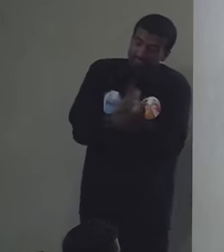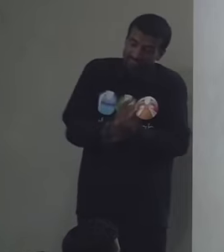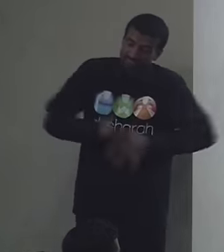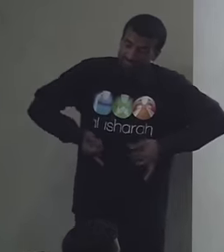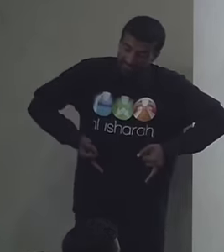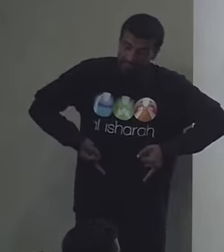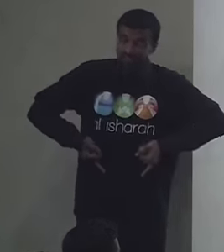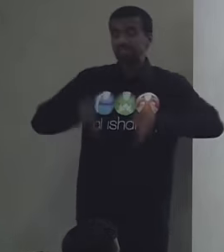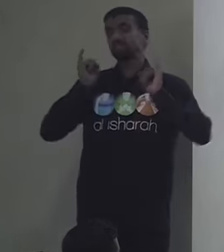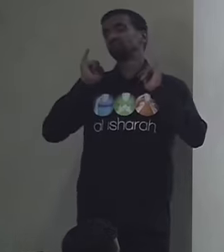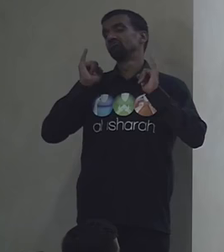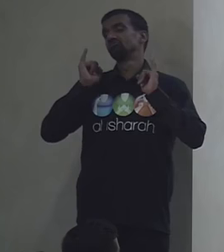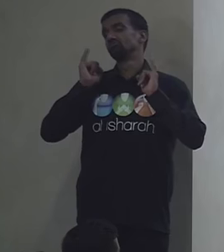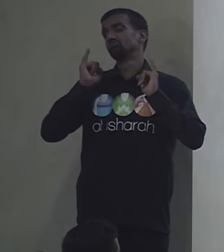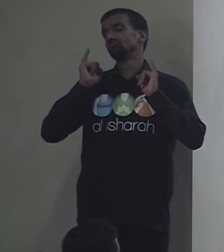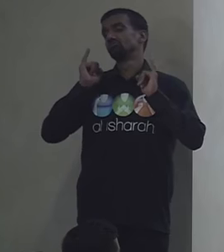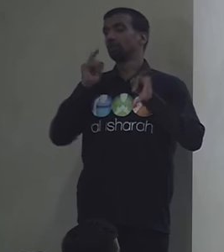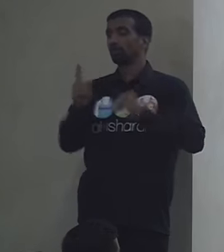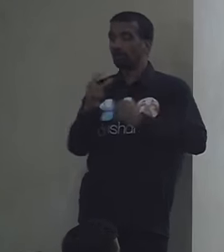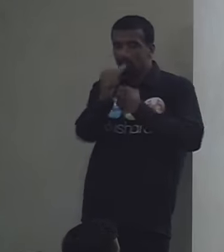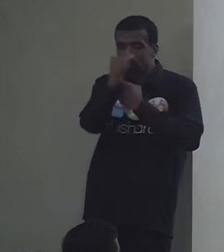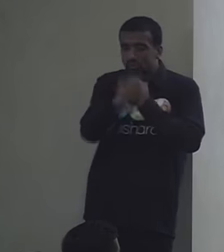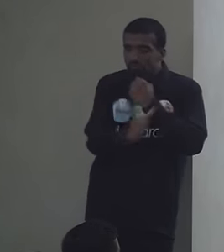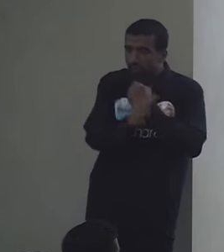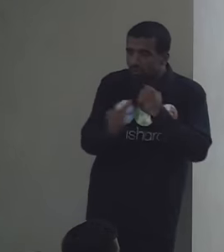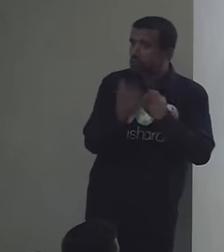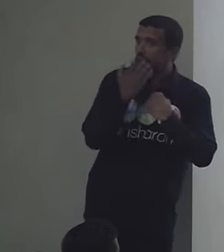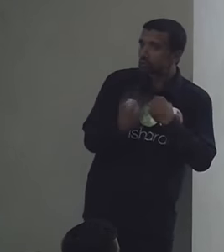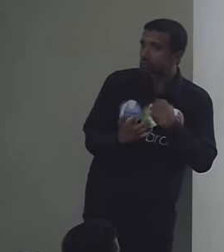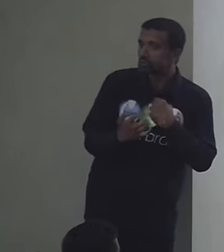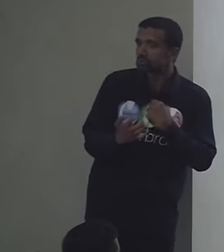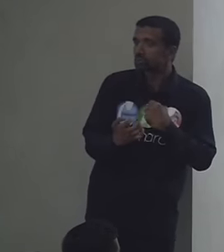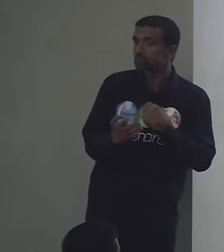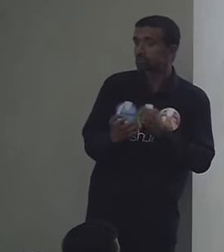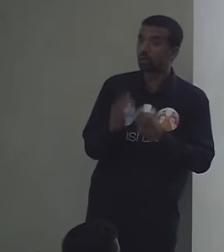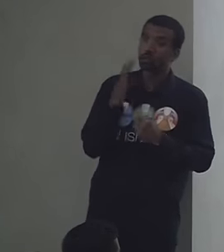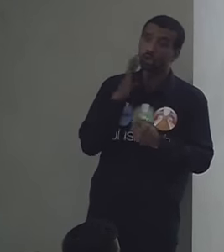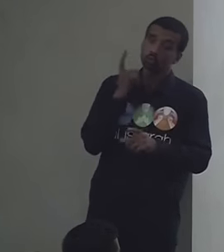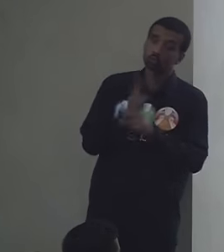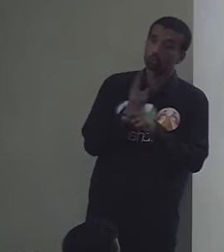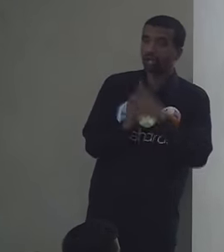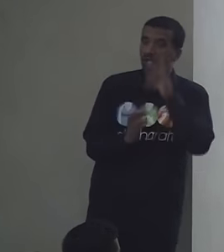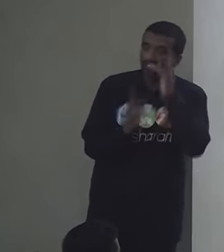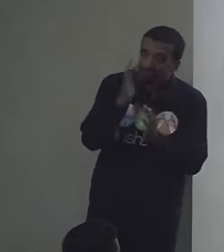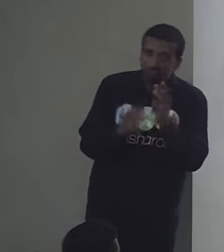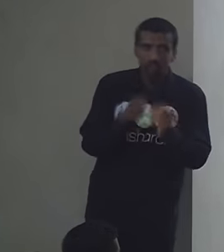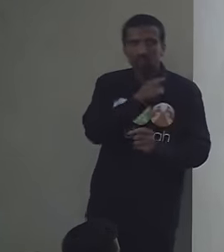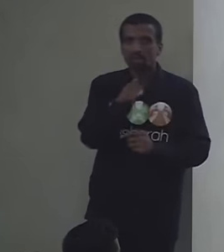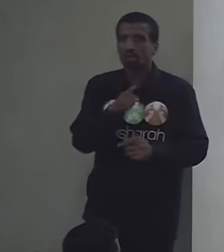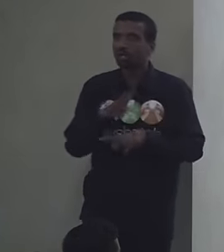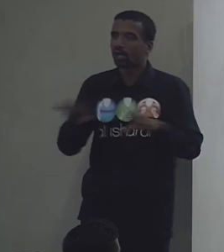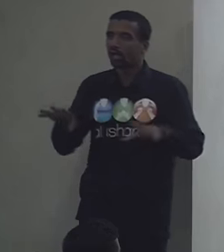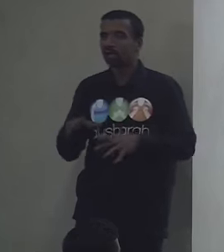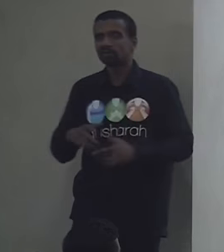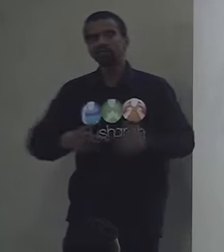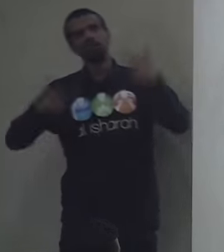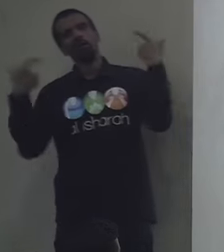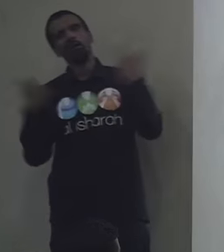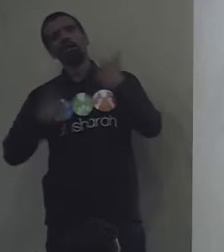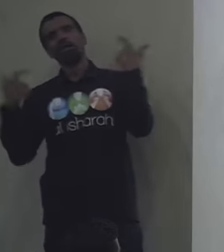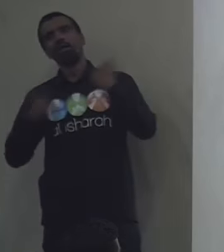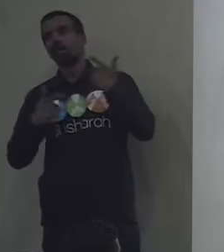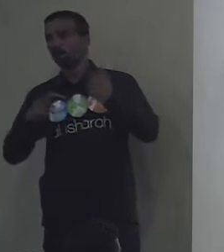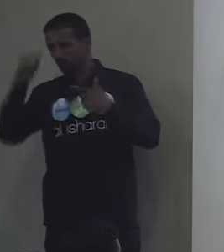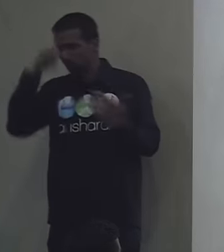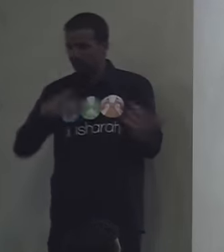side, unfortunately, what happened to the people of the book before us, this became a joke. So they have like heavy metal bands, like, you